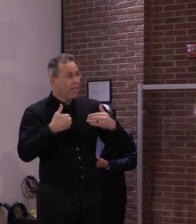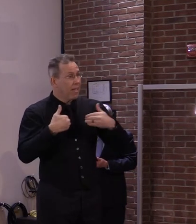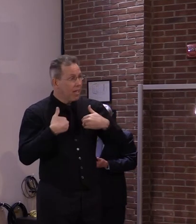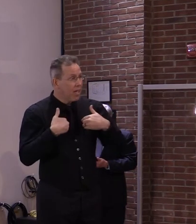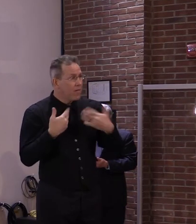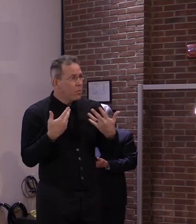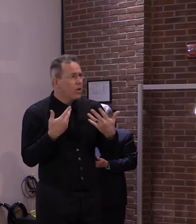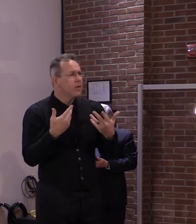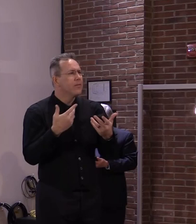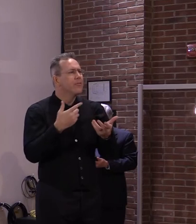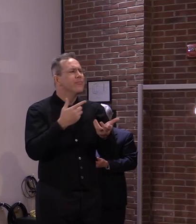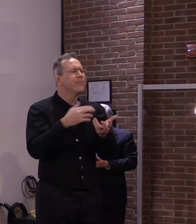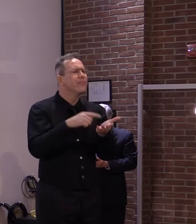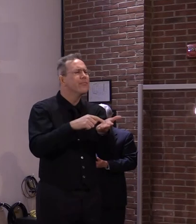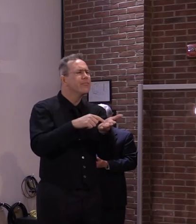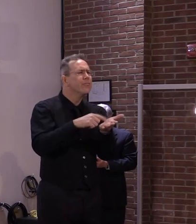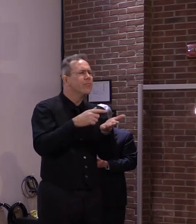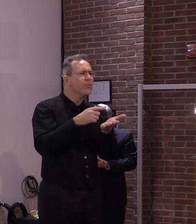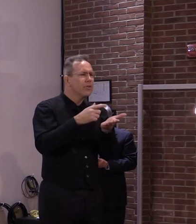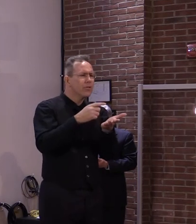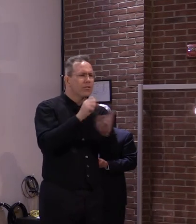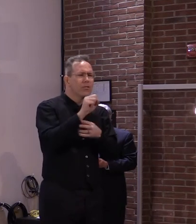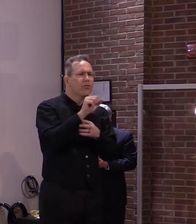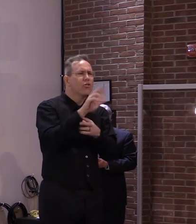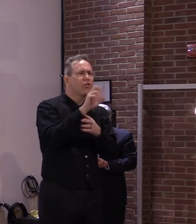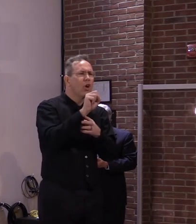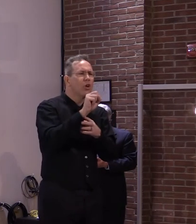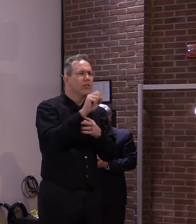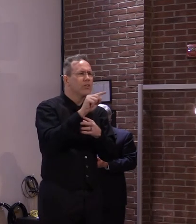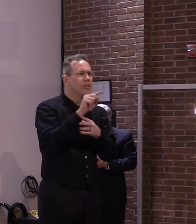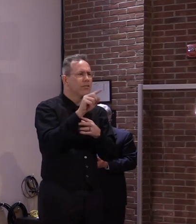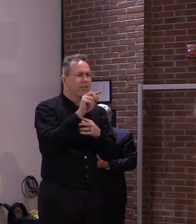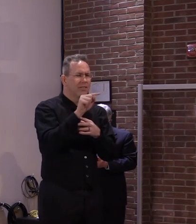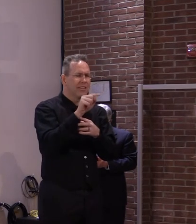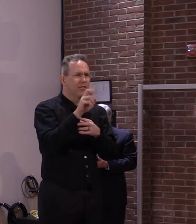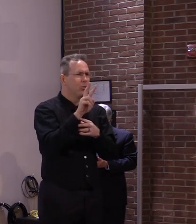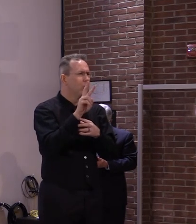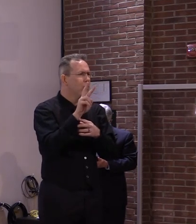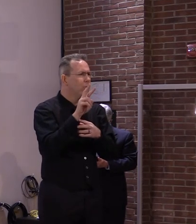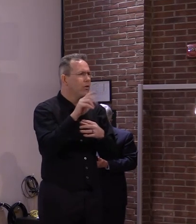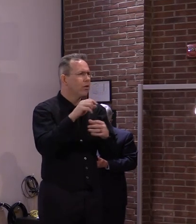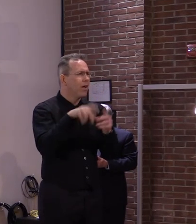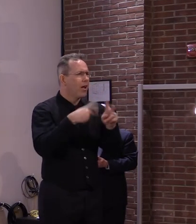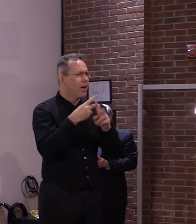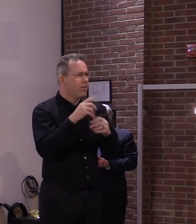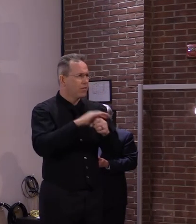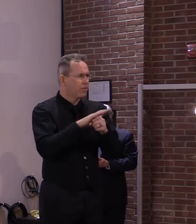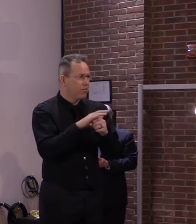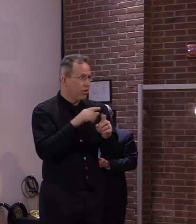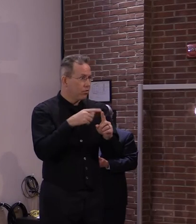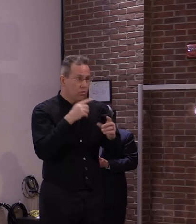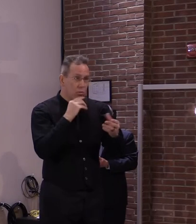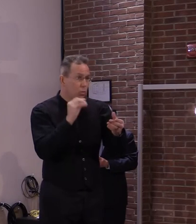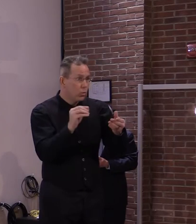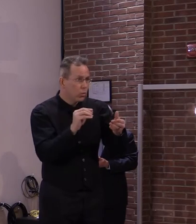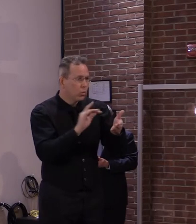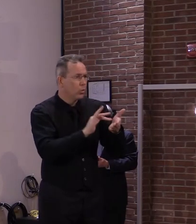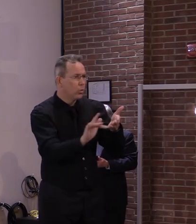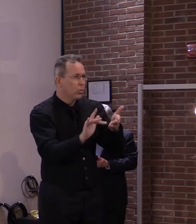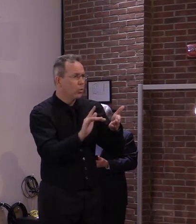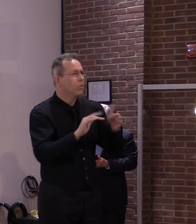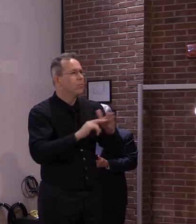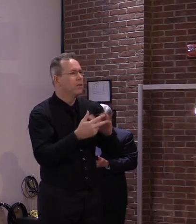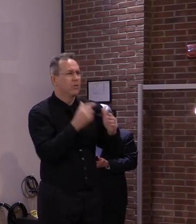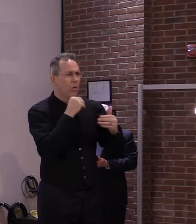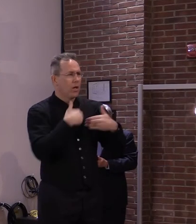cov2 virus activity or you don't and there are so many variables that go into the cycle threshold some of